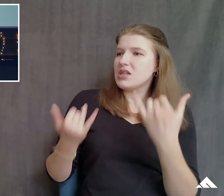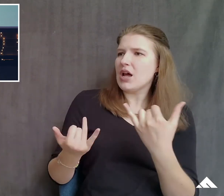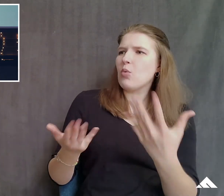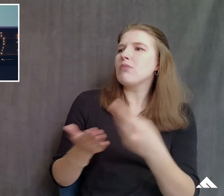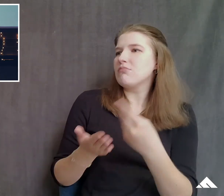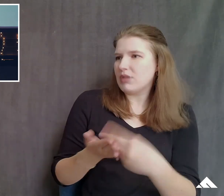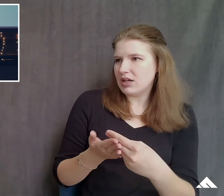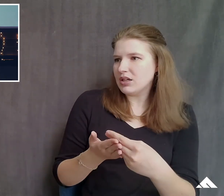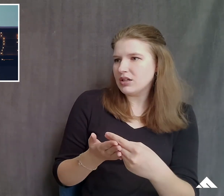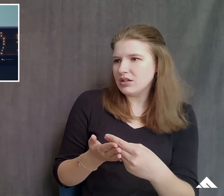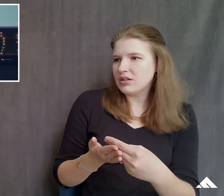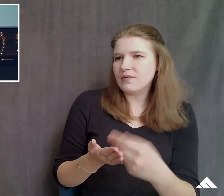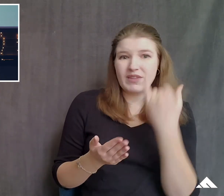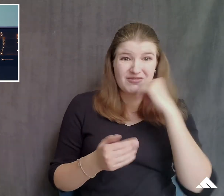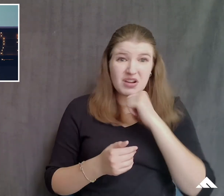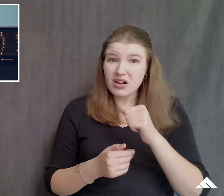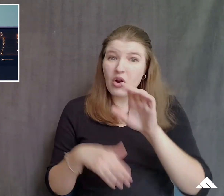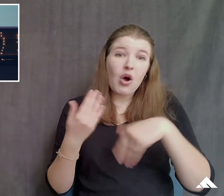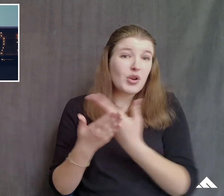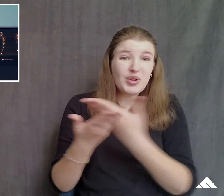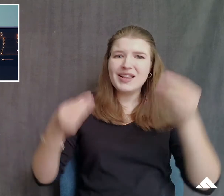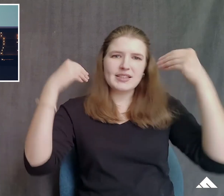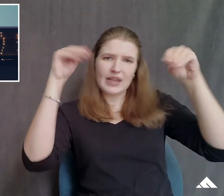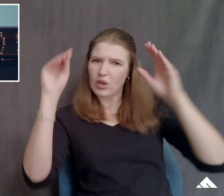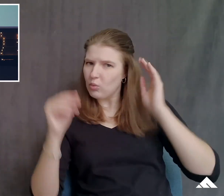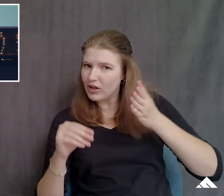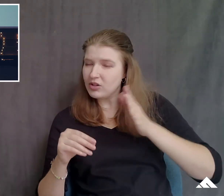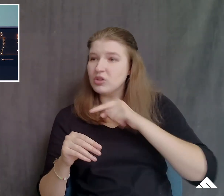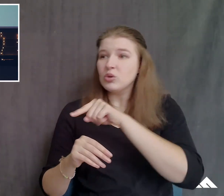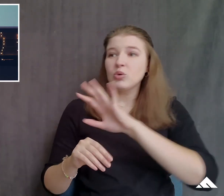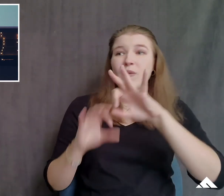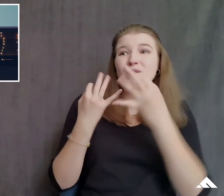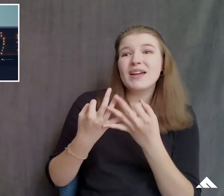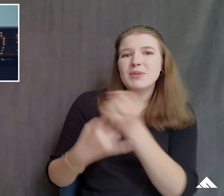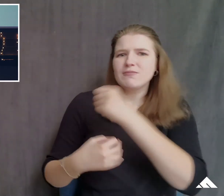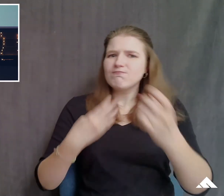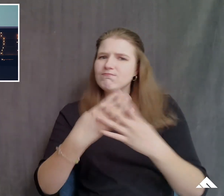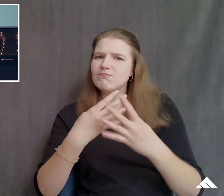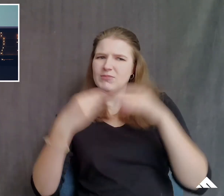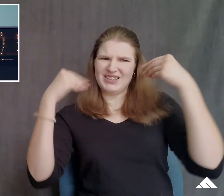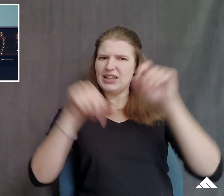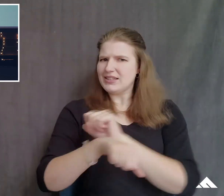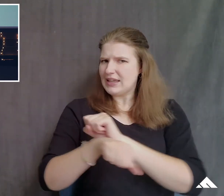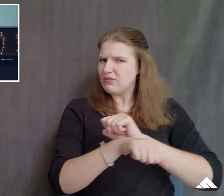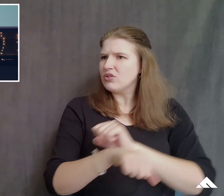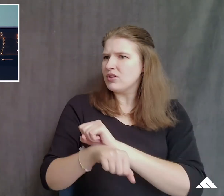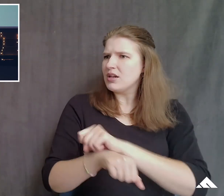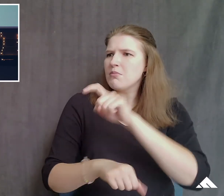if you don't, I'm gonna sell all your possessions, and I'm going to put you and your family in prison and sell you into slavery until you pay your